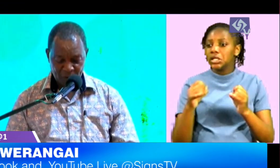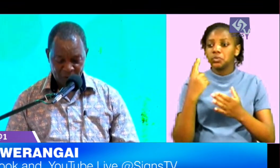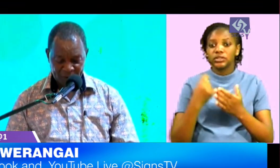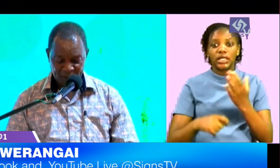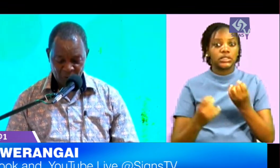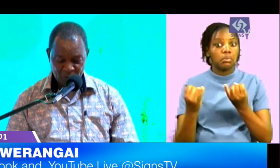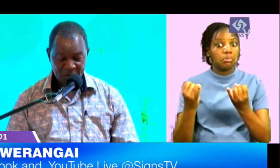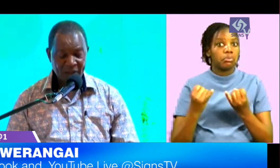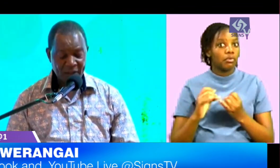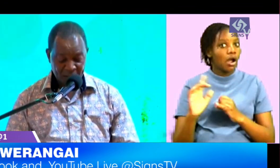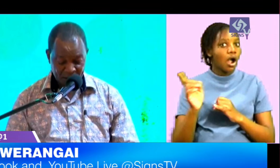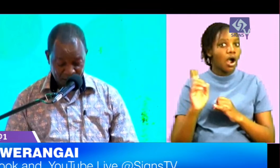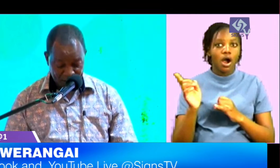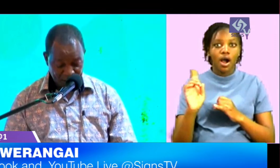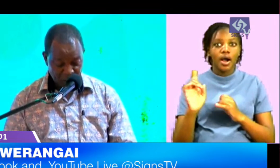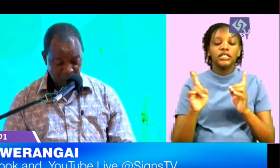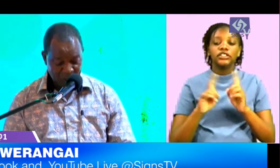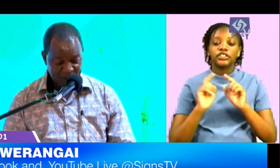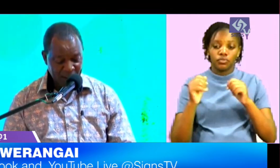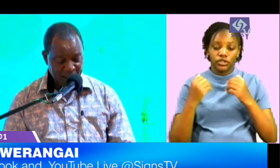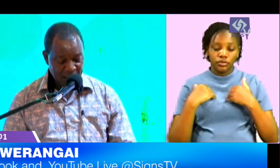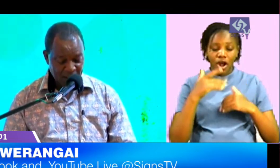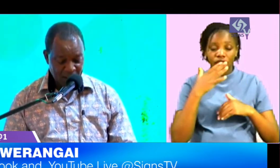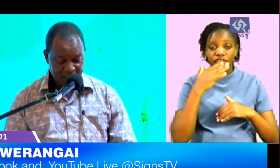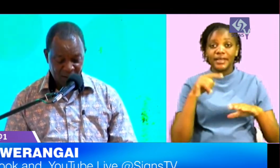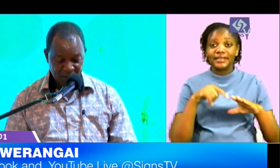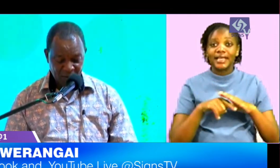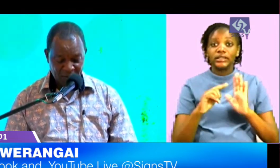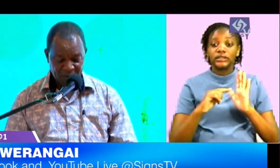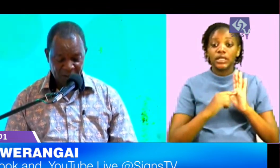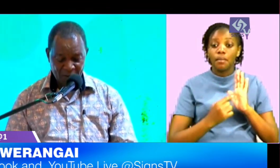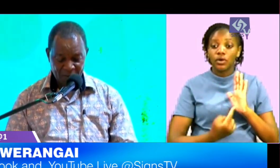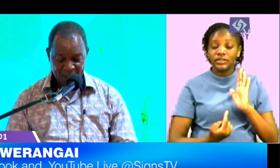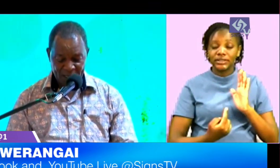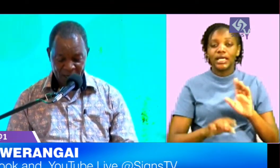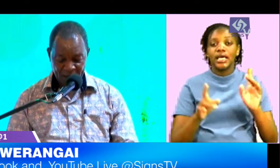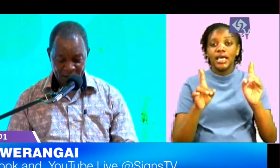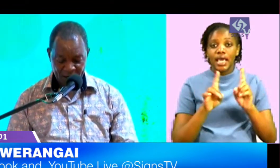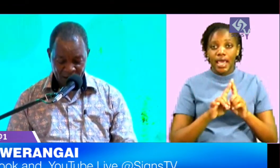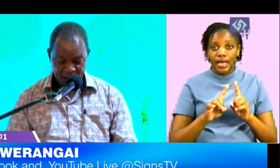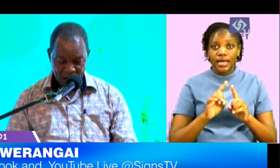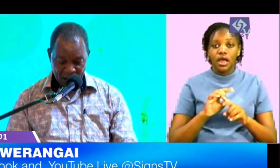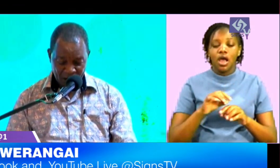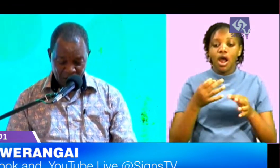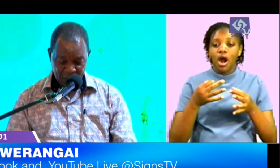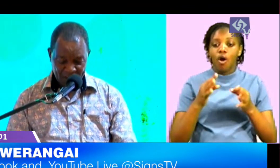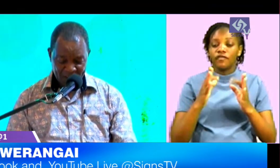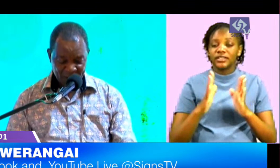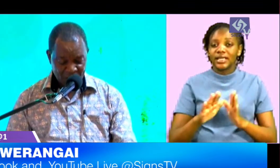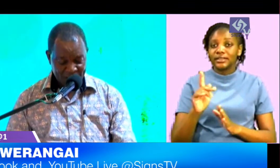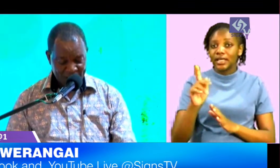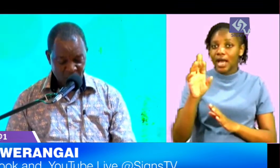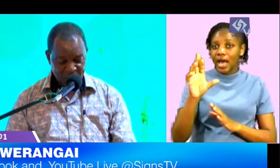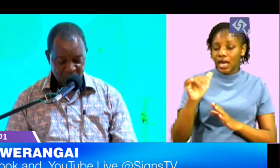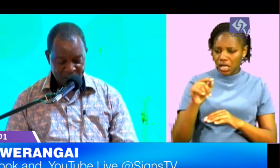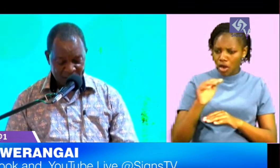points is smooth and diplomatic, and the customs officers of the KRA have been instructed to ensure